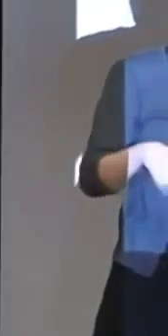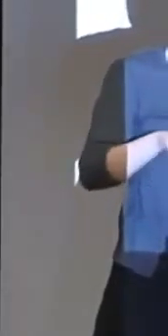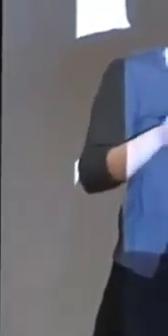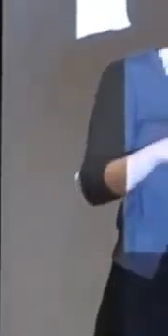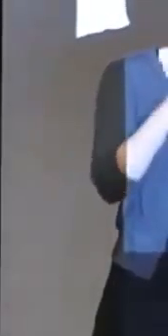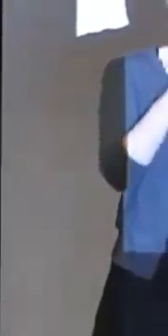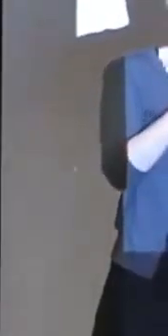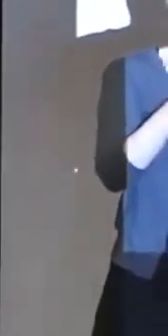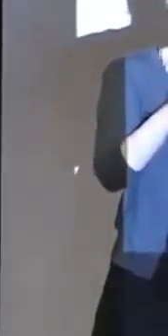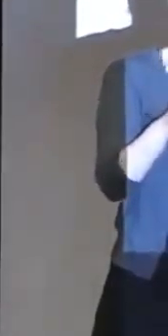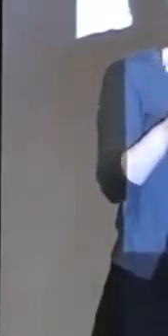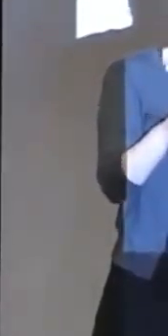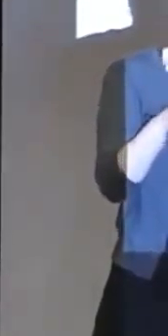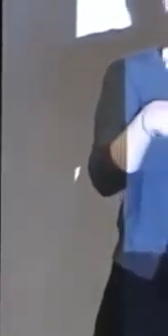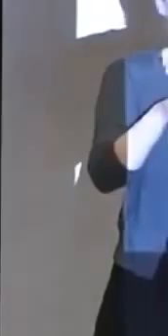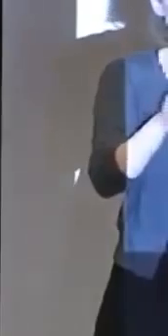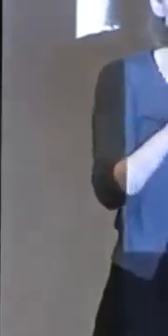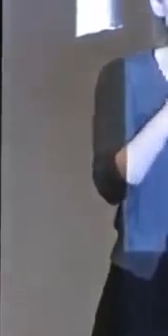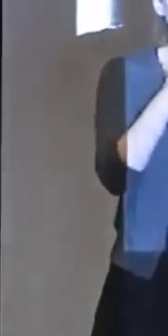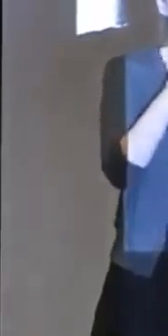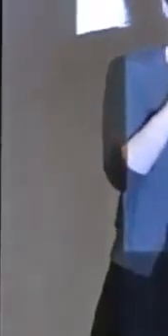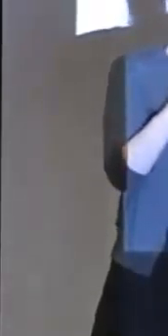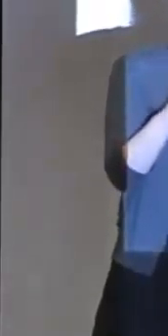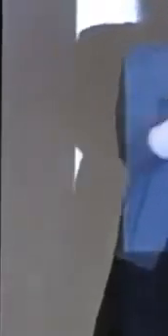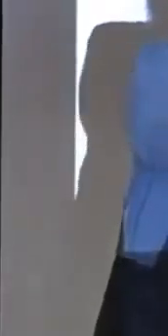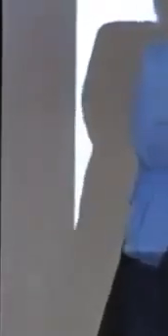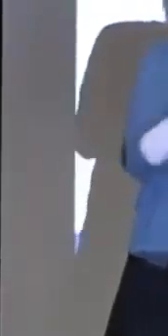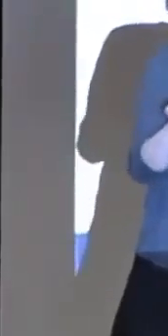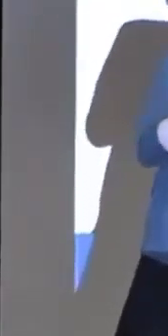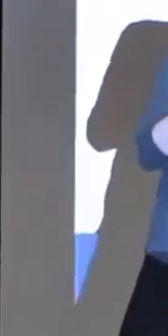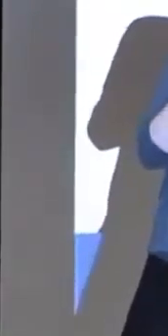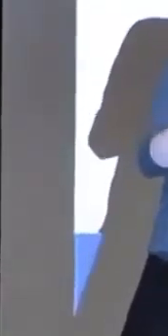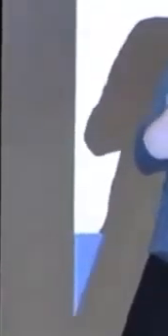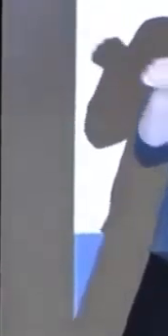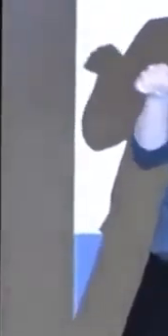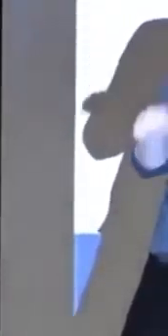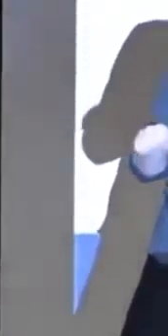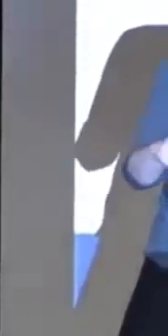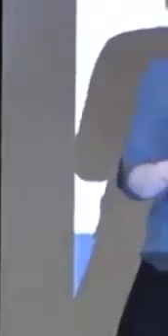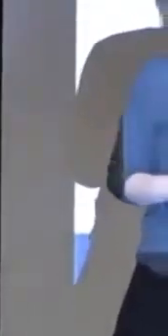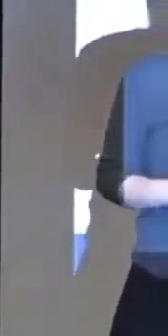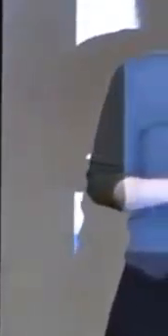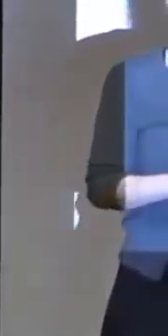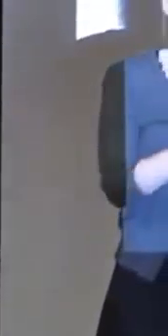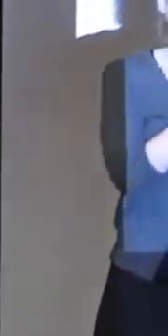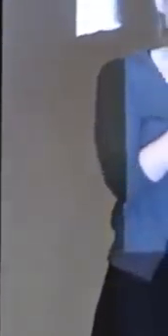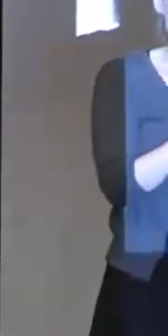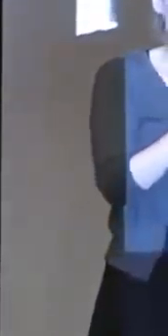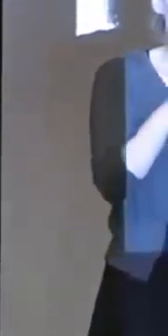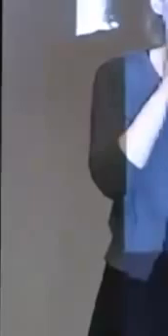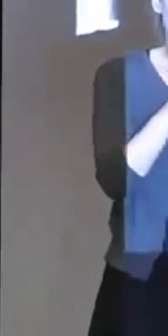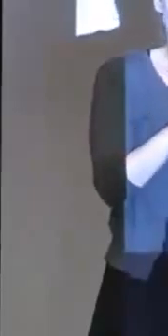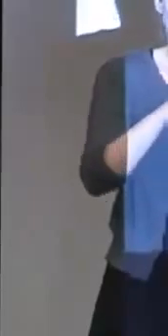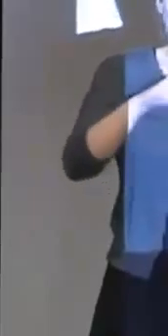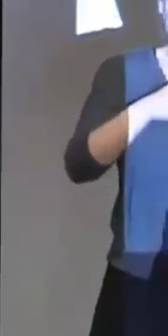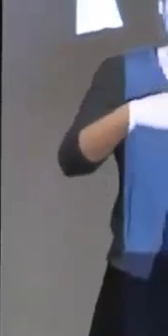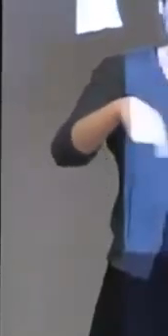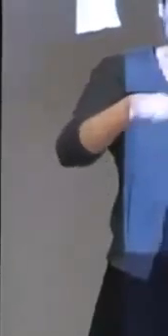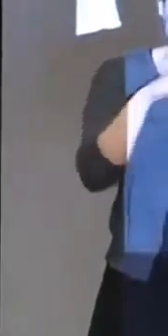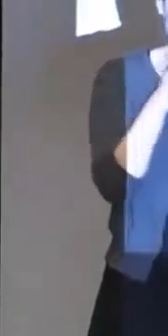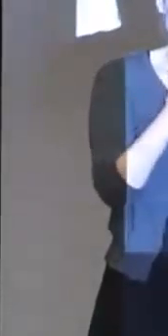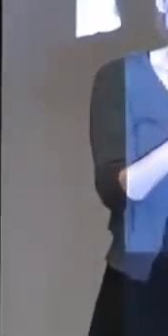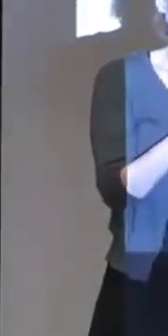topics. You may pose a topic that is similar to something that is already presented. So in a moment, I will ask all individuals who are